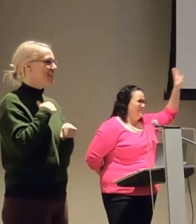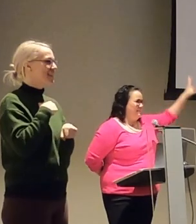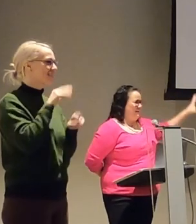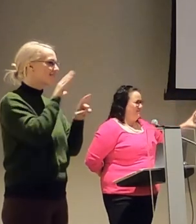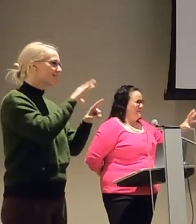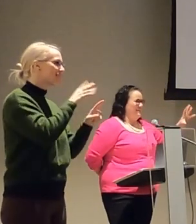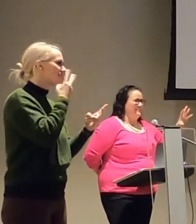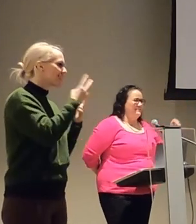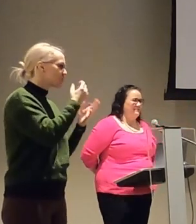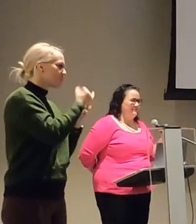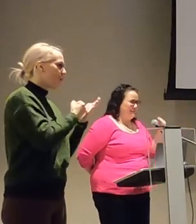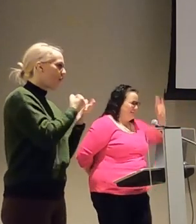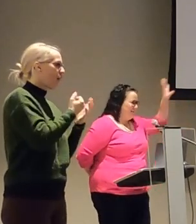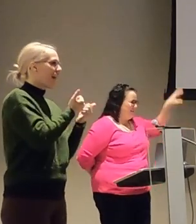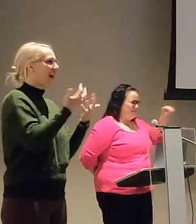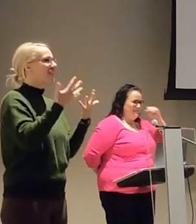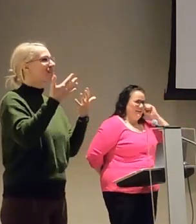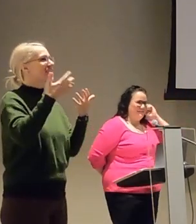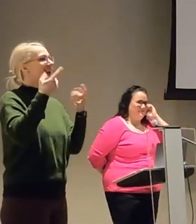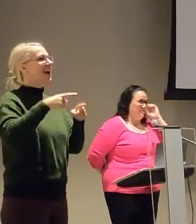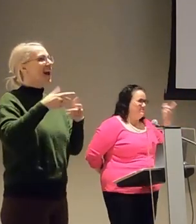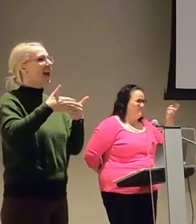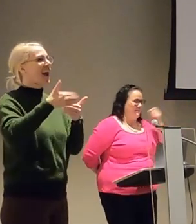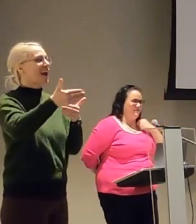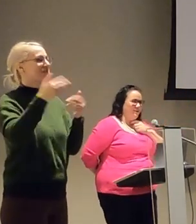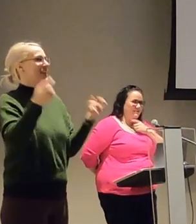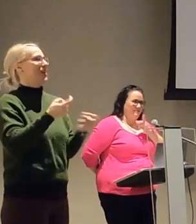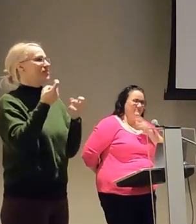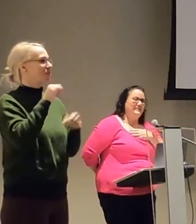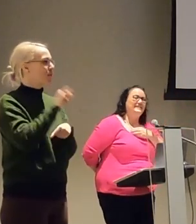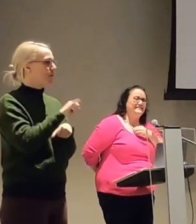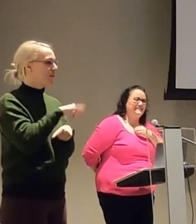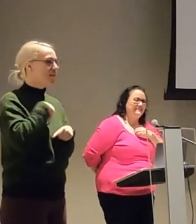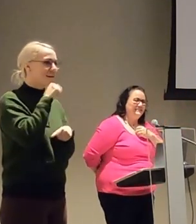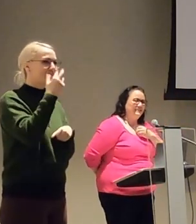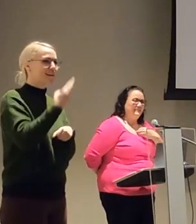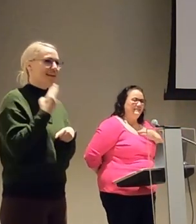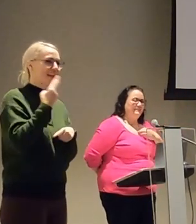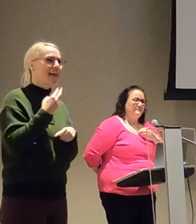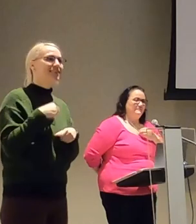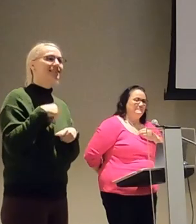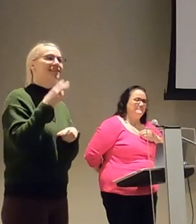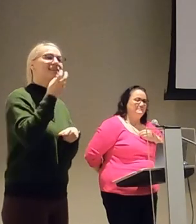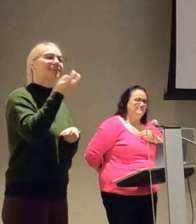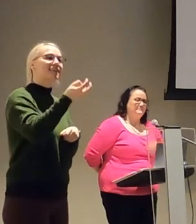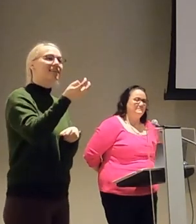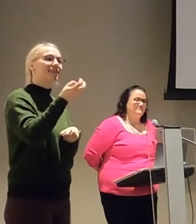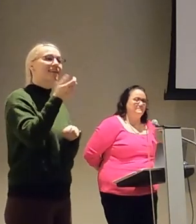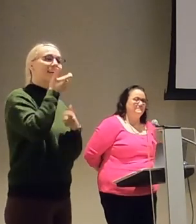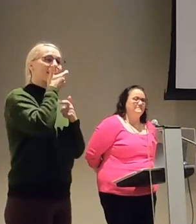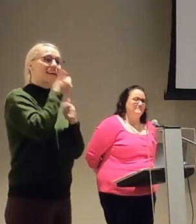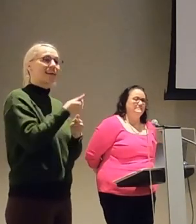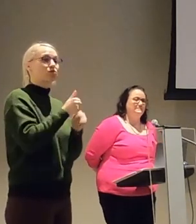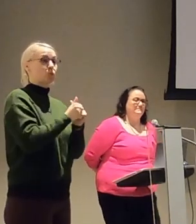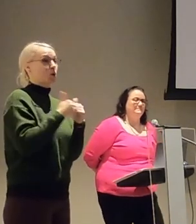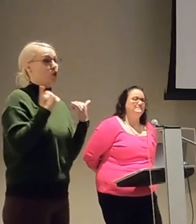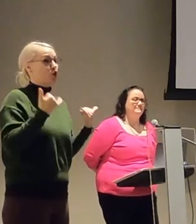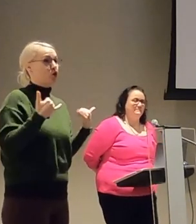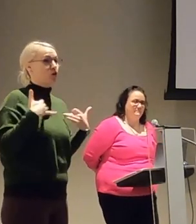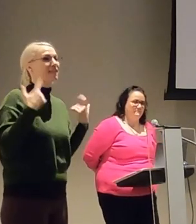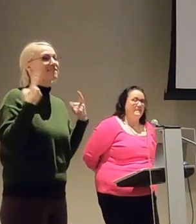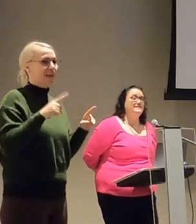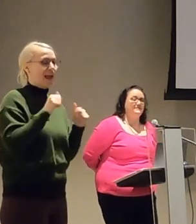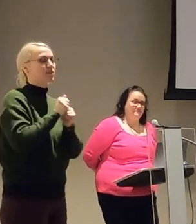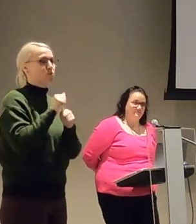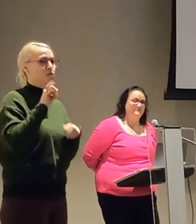visual art, and then everything else is I don't know about. That's awesome. Yes. Interesting with the current events with